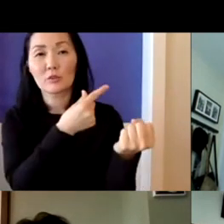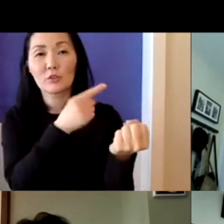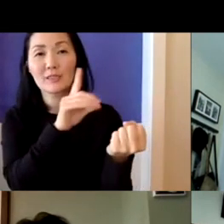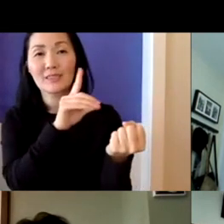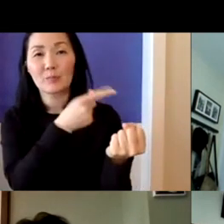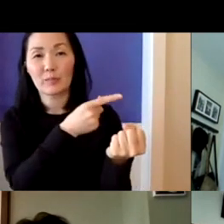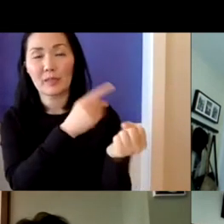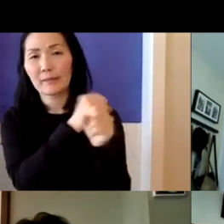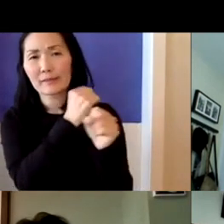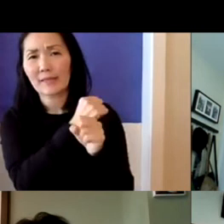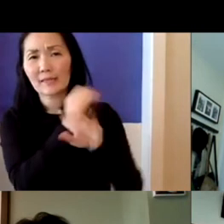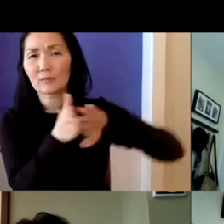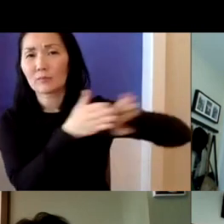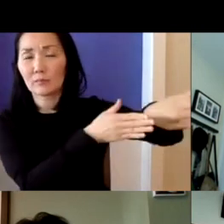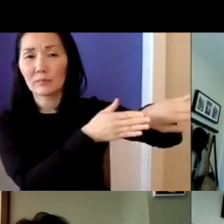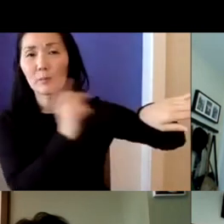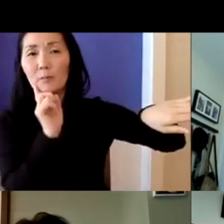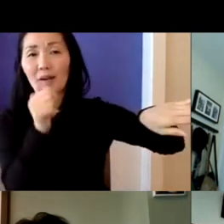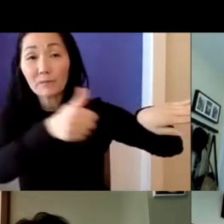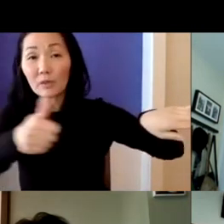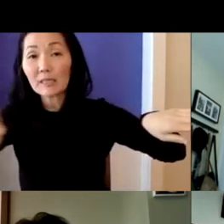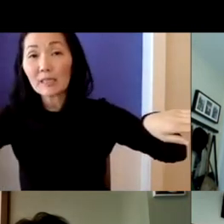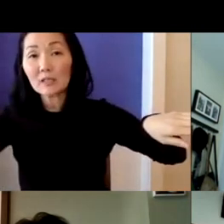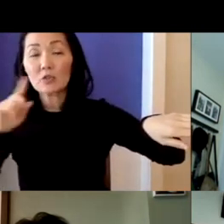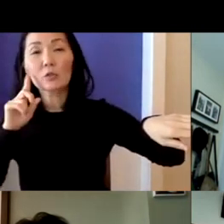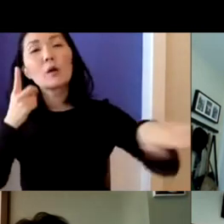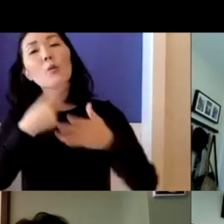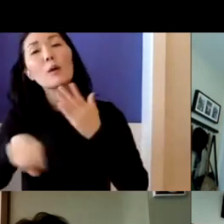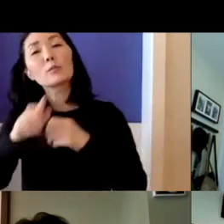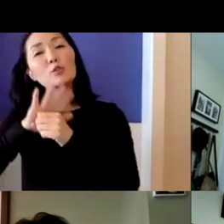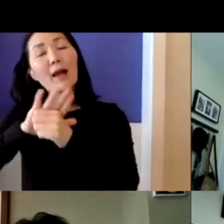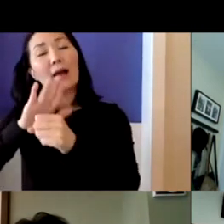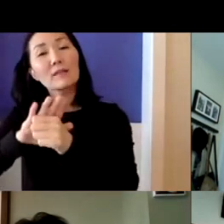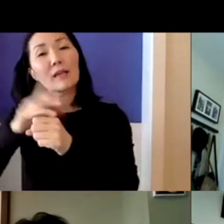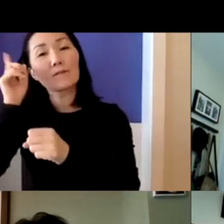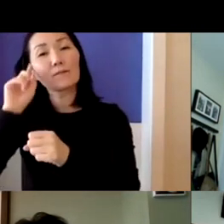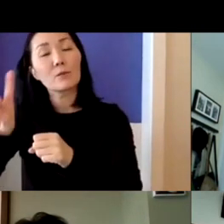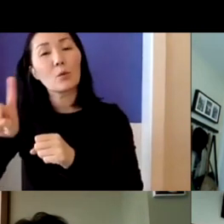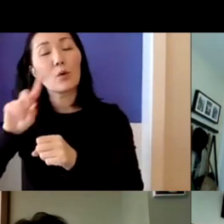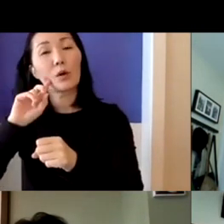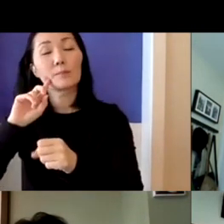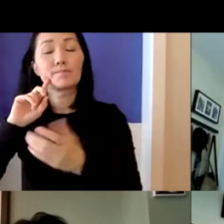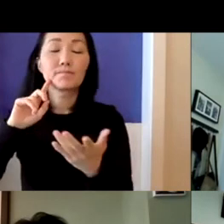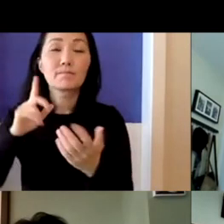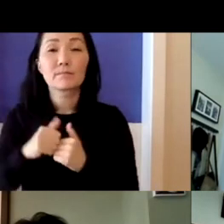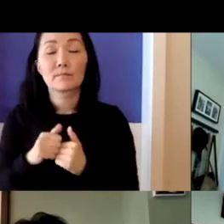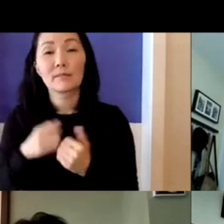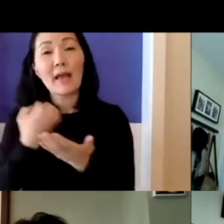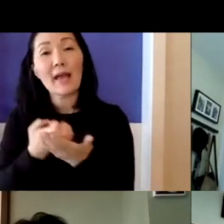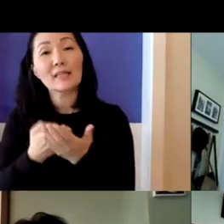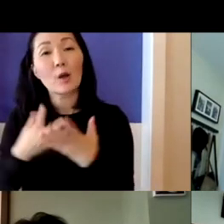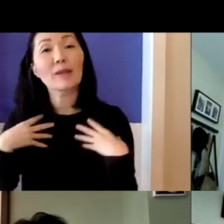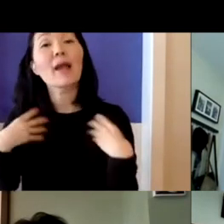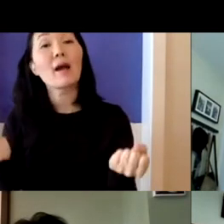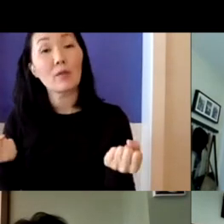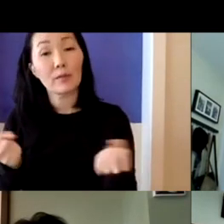that you would advocate for as top measures of economic well-being? I'd love to hear first from Carol